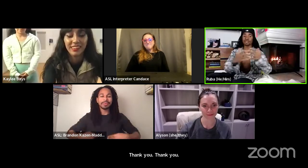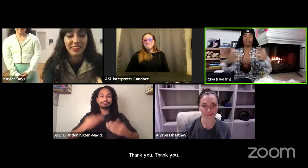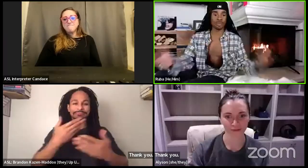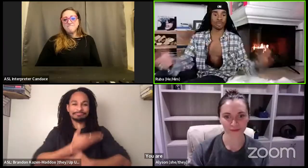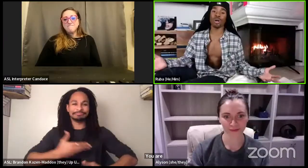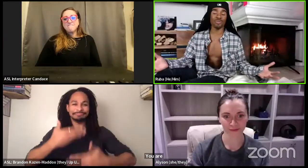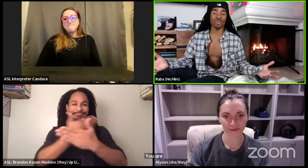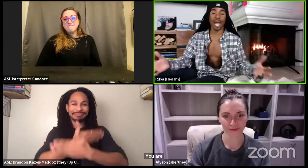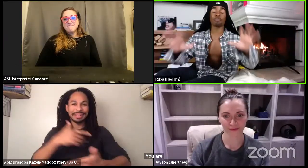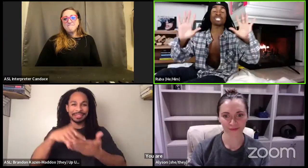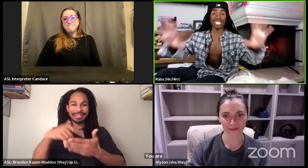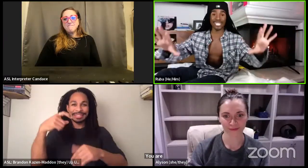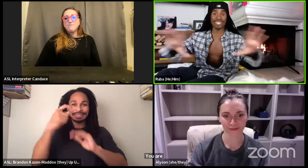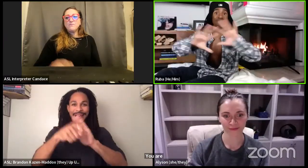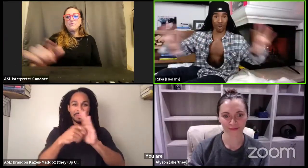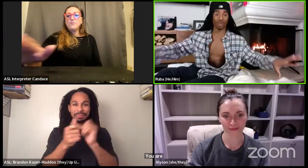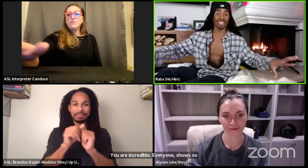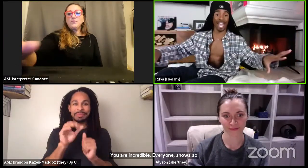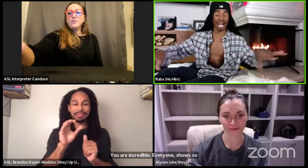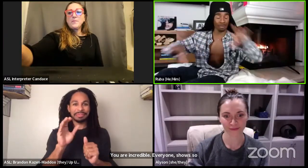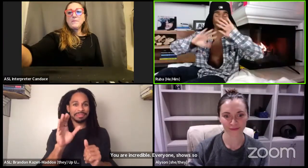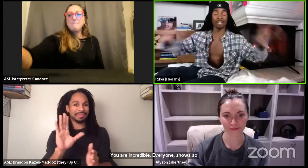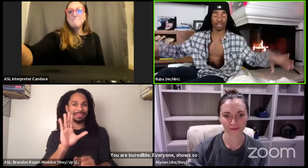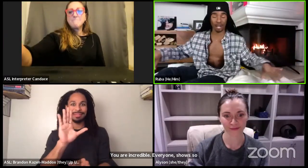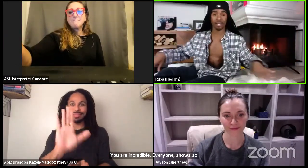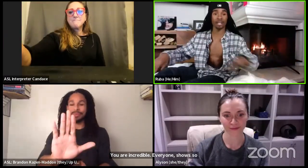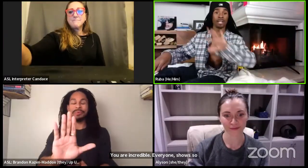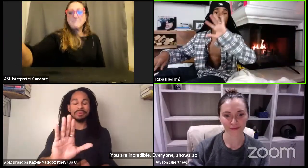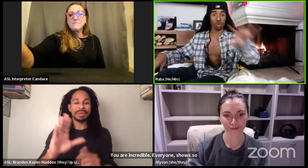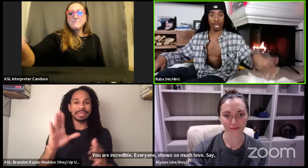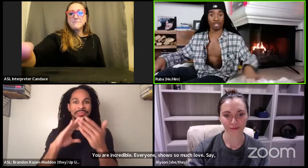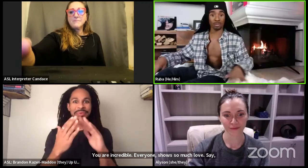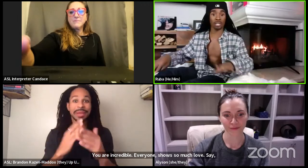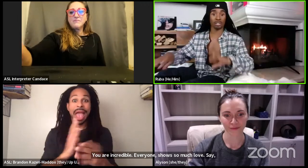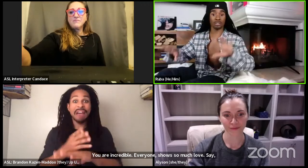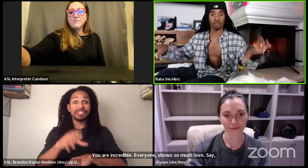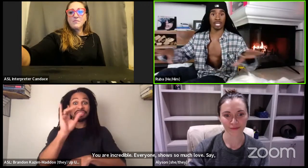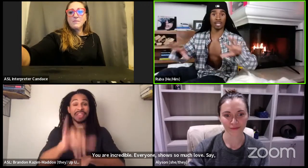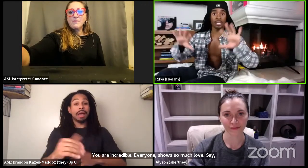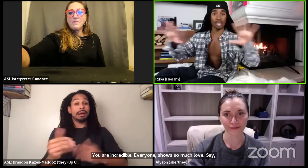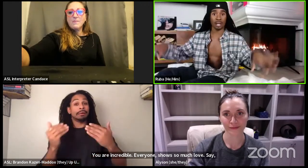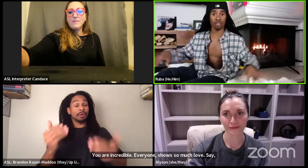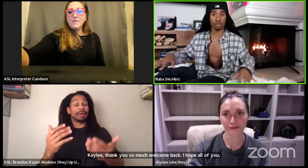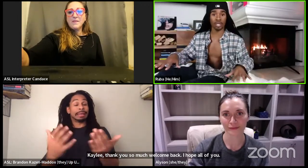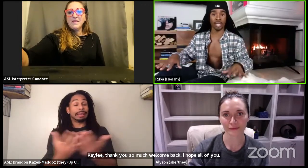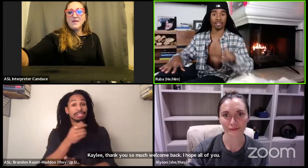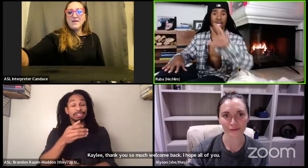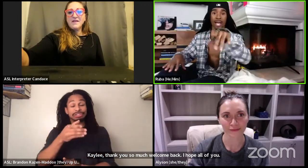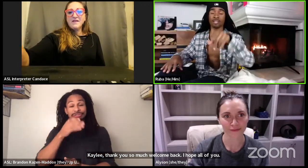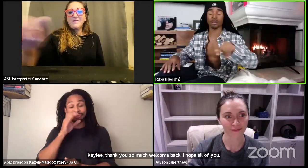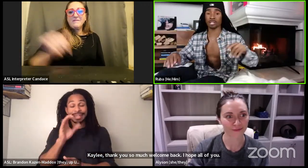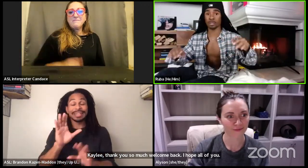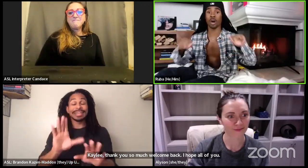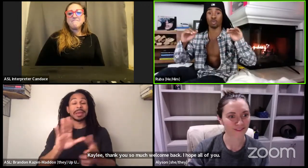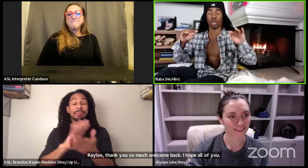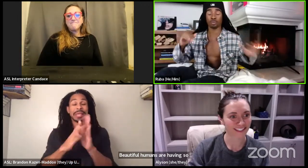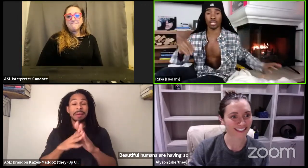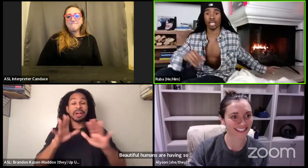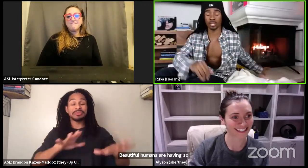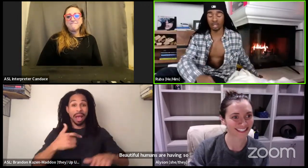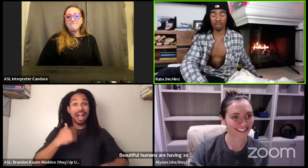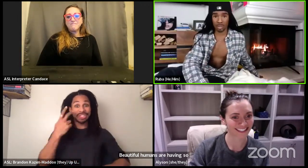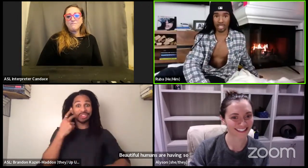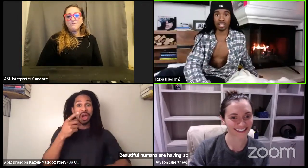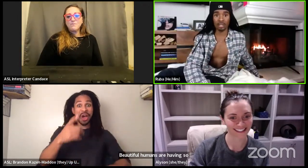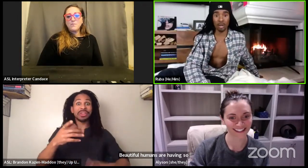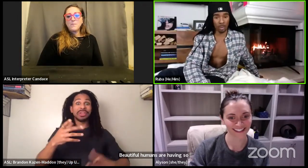time to be with all of you guys. Please, after all of that, I'm gonna need for y'all to grab a drink or something. Get comfortable again, because I saw some of y'all like